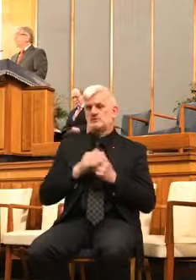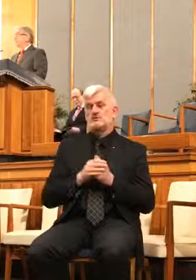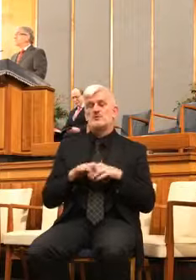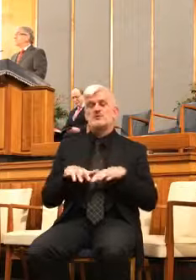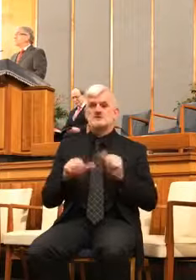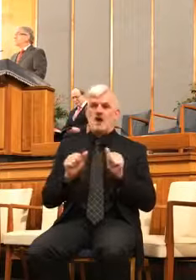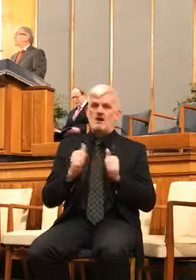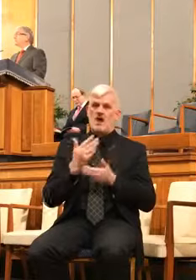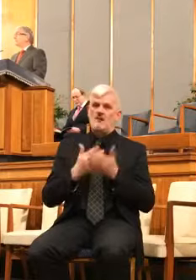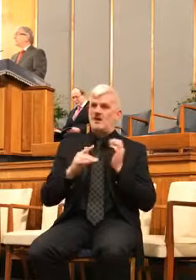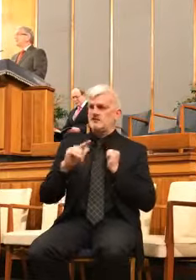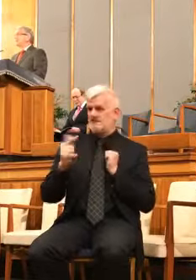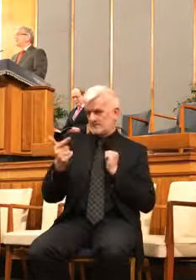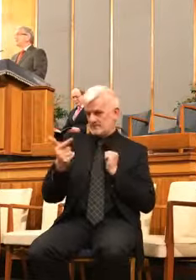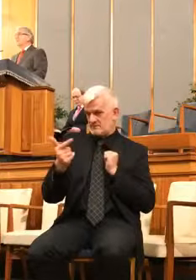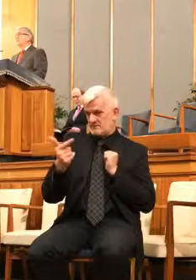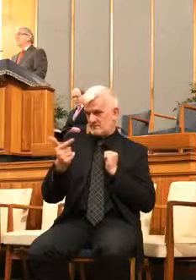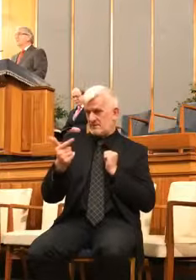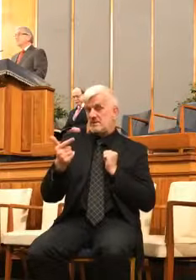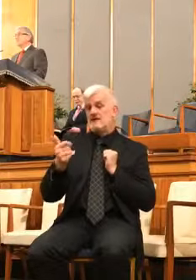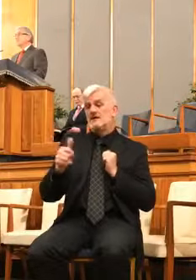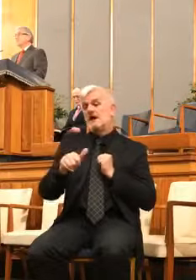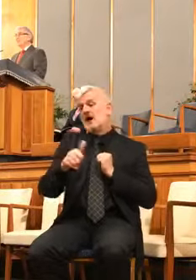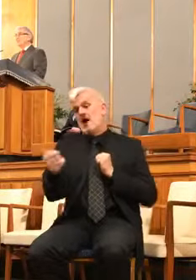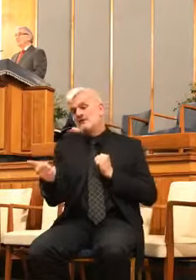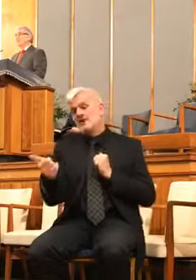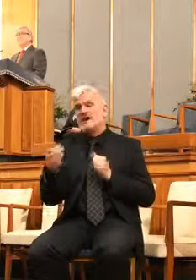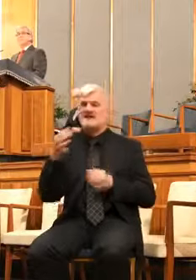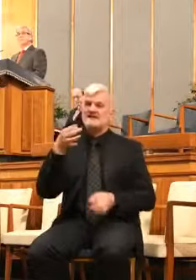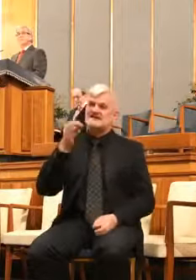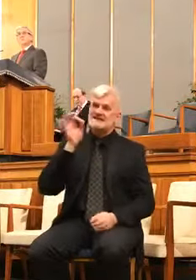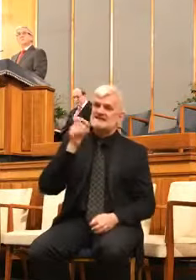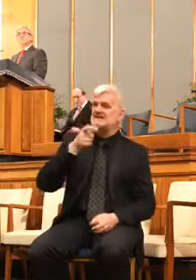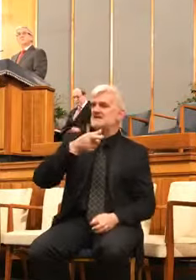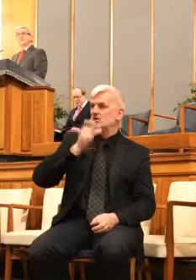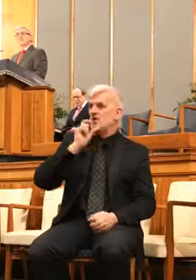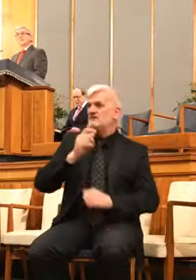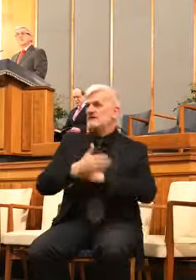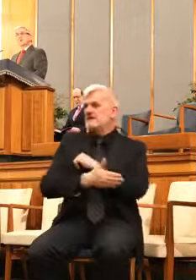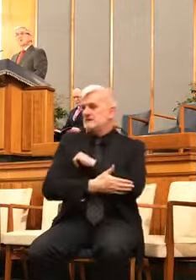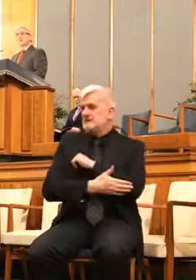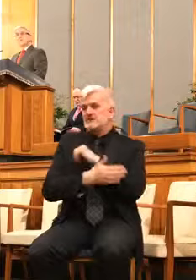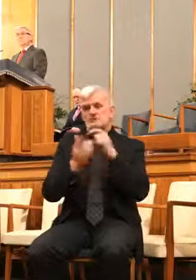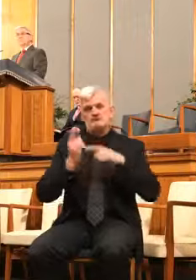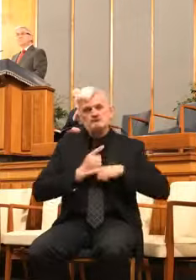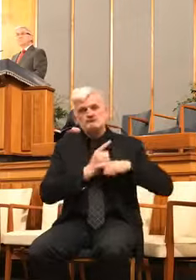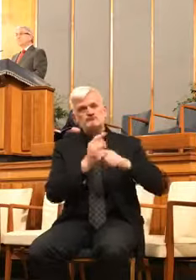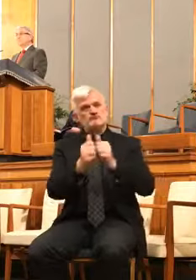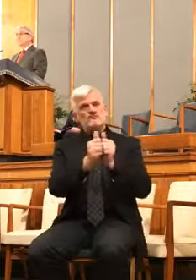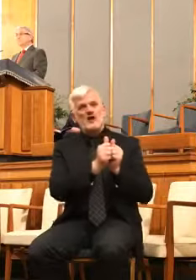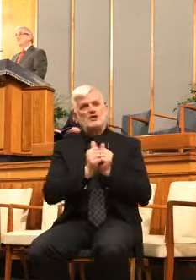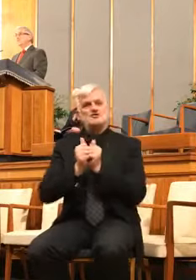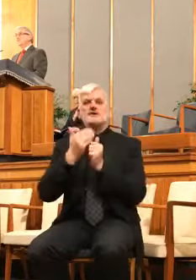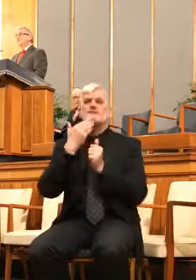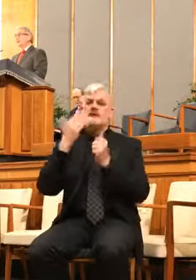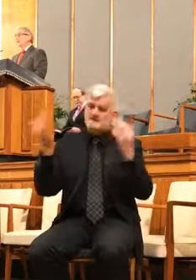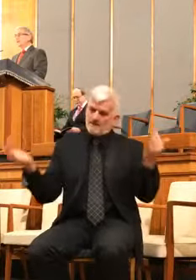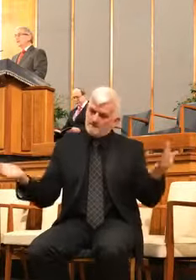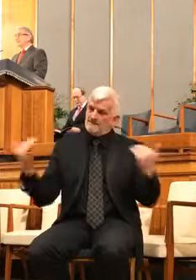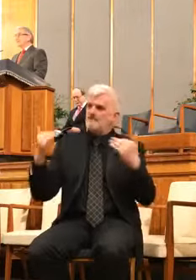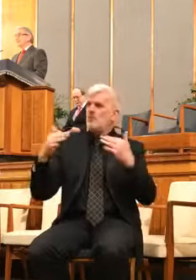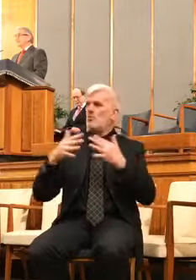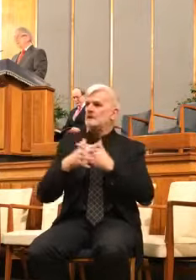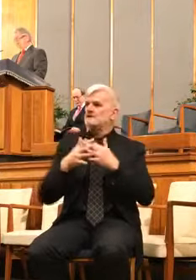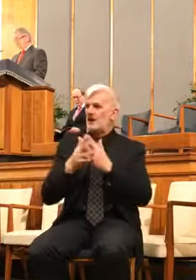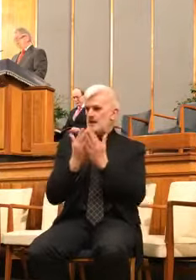service begins at 7:30 and is followed by a time of fellowship and refreshments, and we encourage all to join with us on Wednesday evening